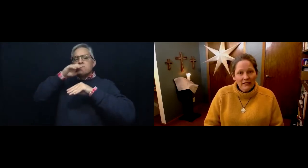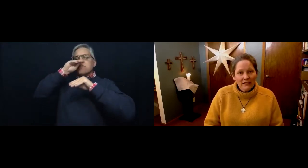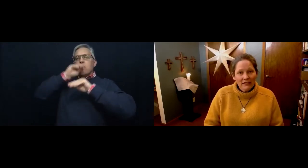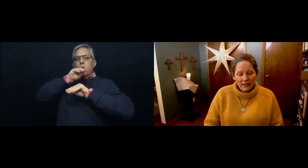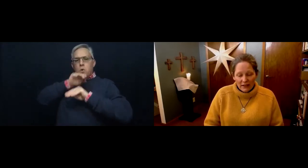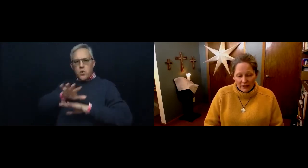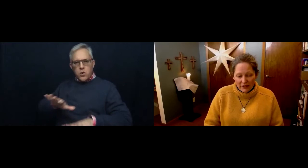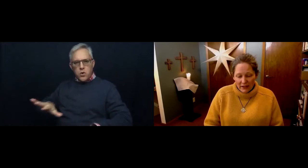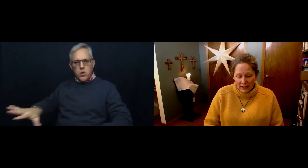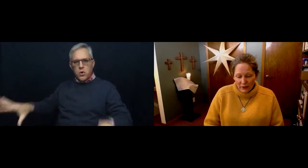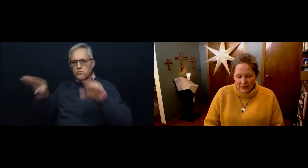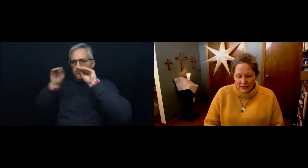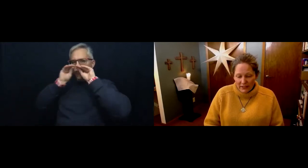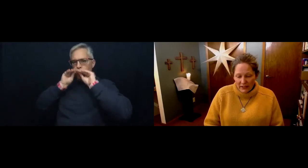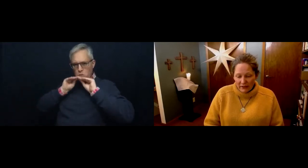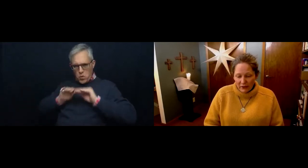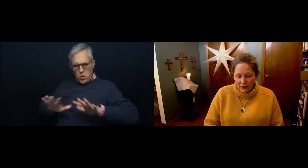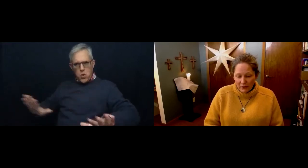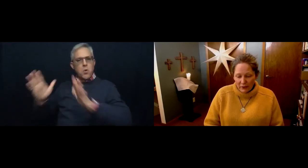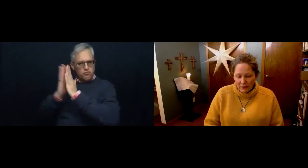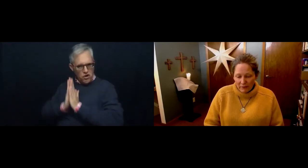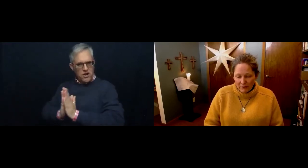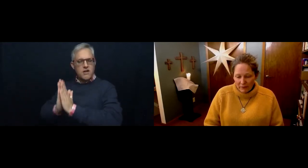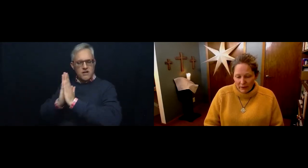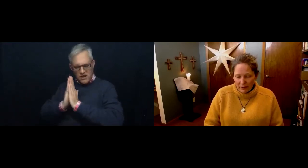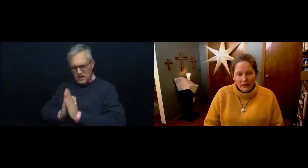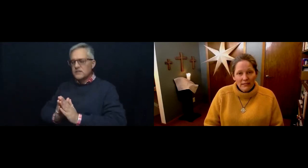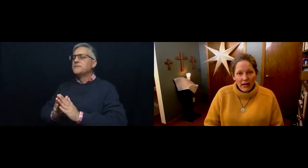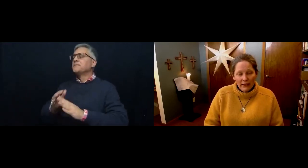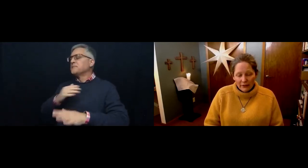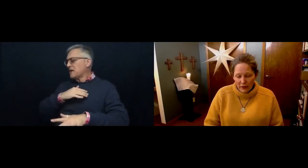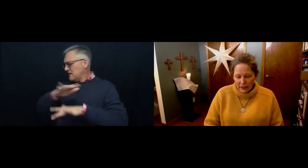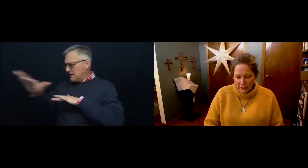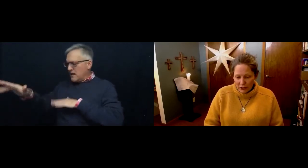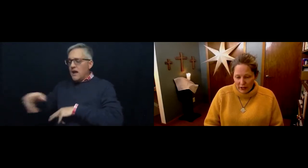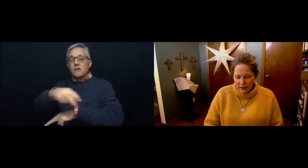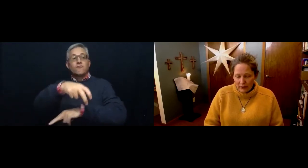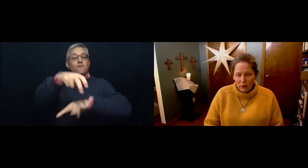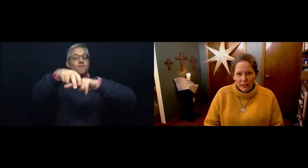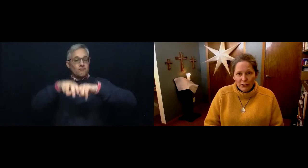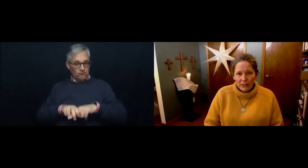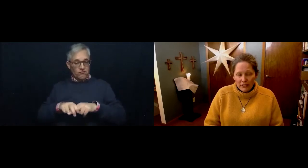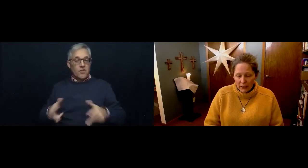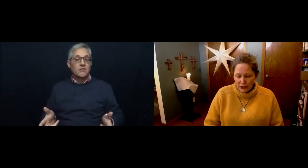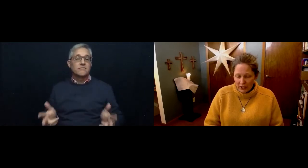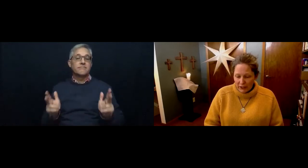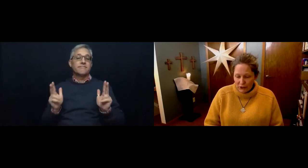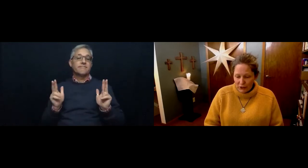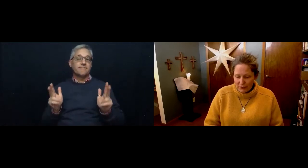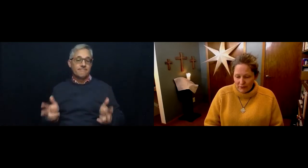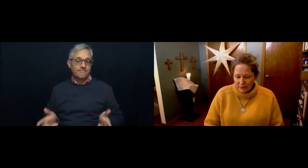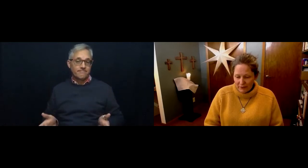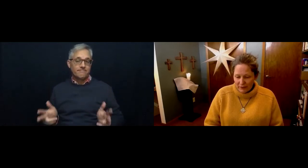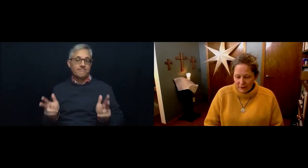And as the sun was sinking low, I sat in the rocking chair and watched the sky